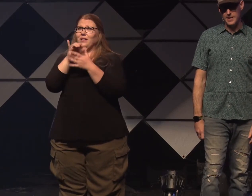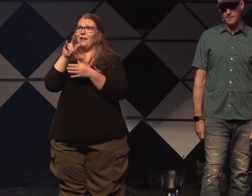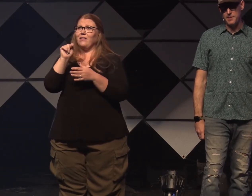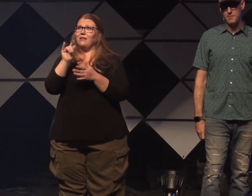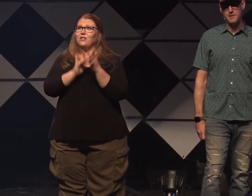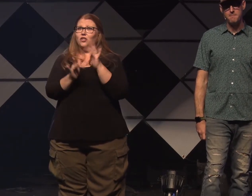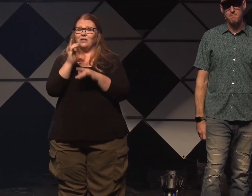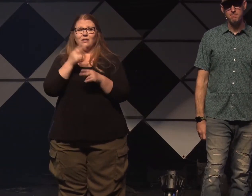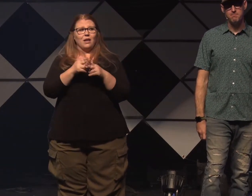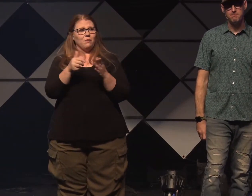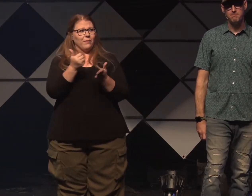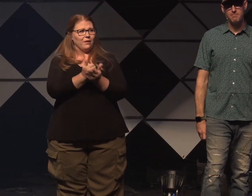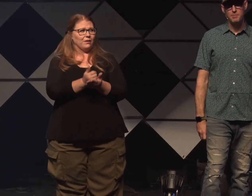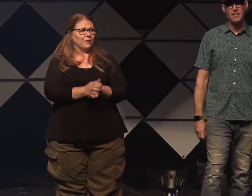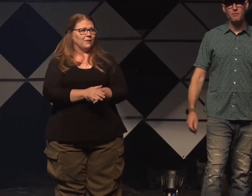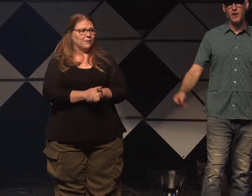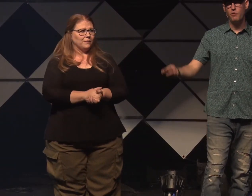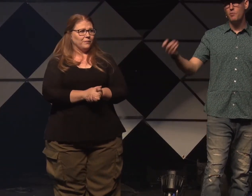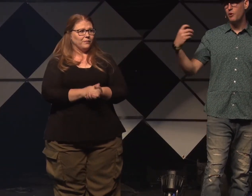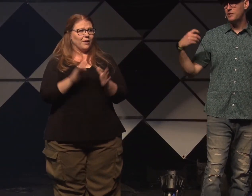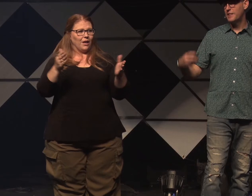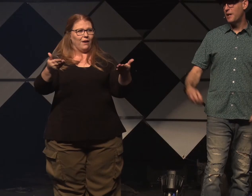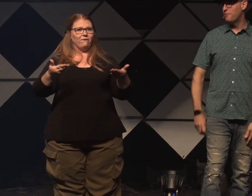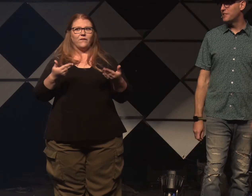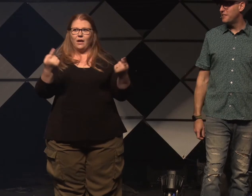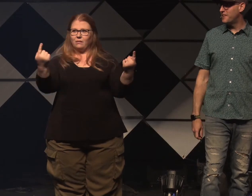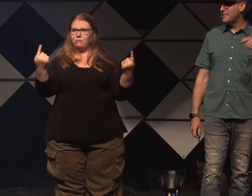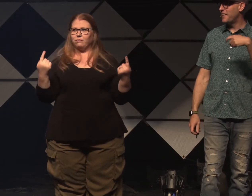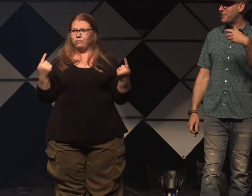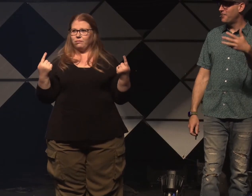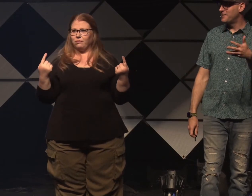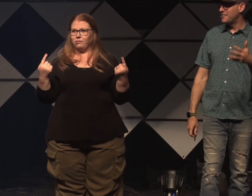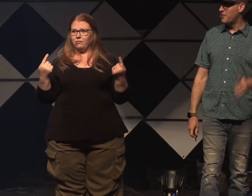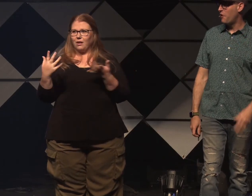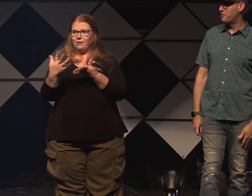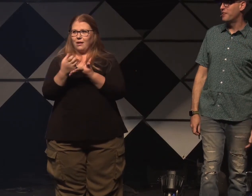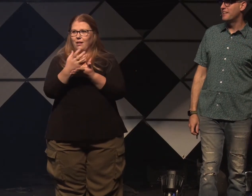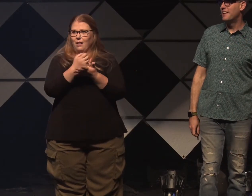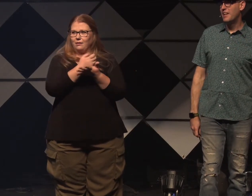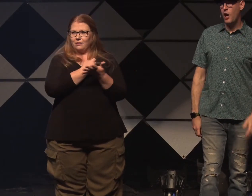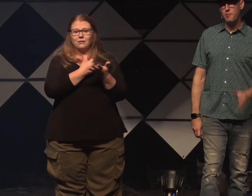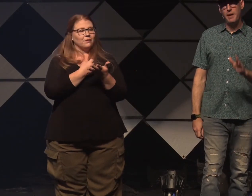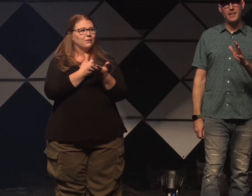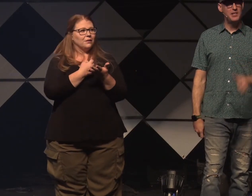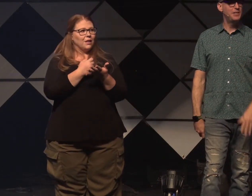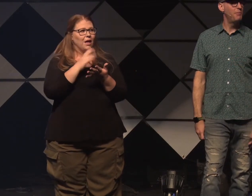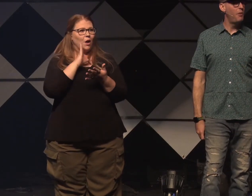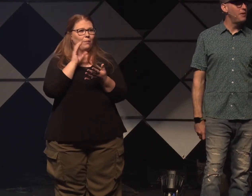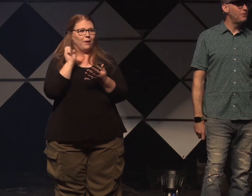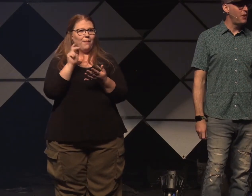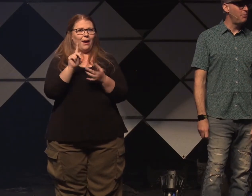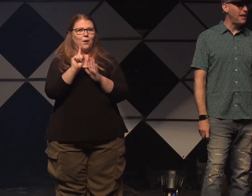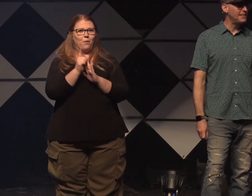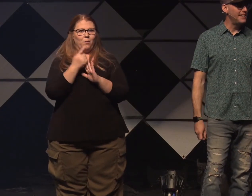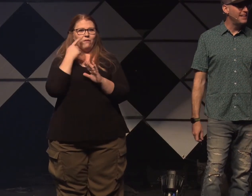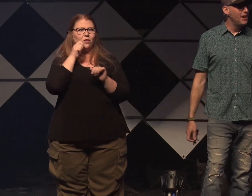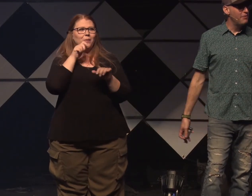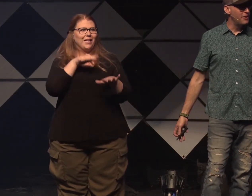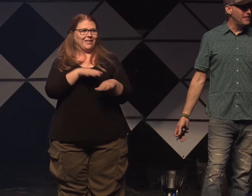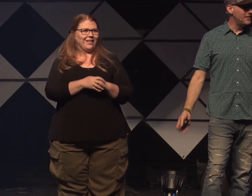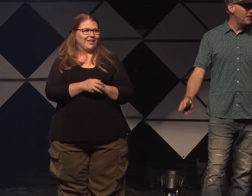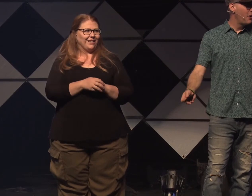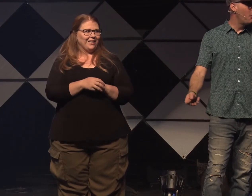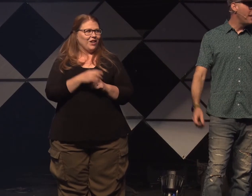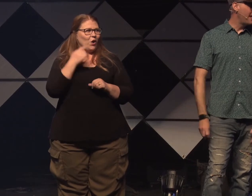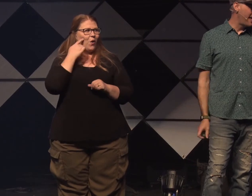Jesus' name, amen. I'm going to invite our room host to come receive the Connect cards and the offering. I'll be back in just a moment for our blessing